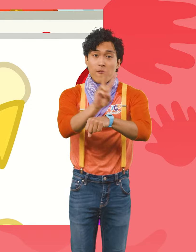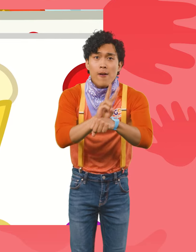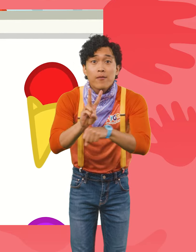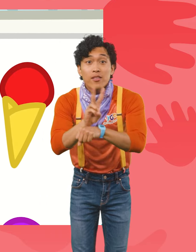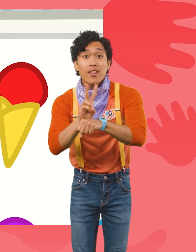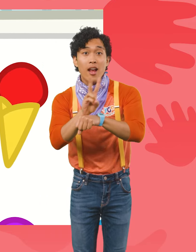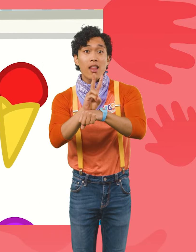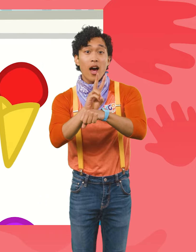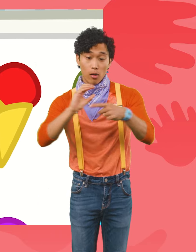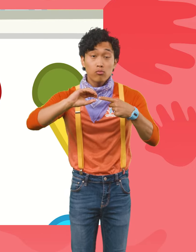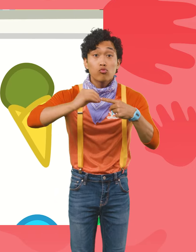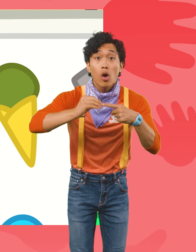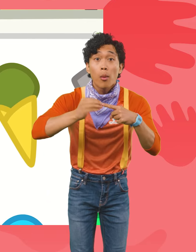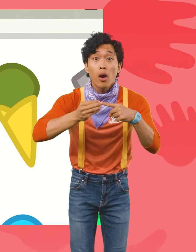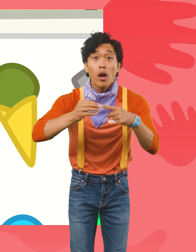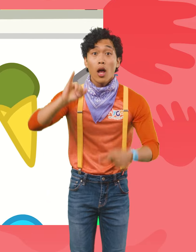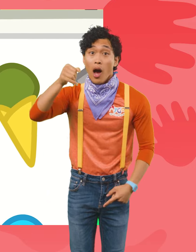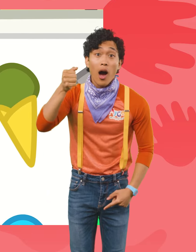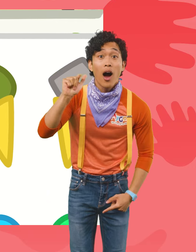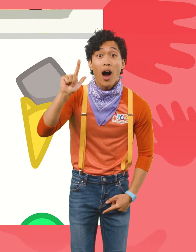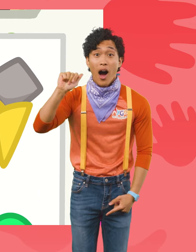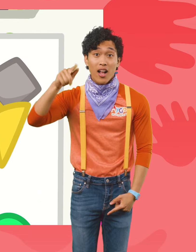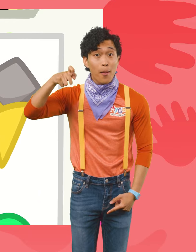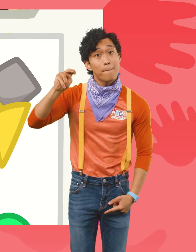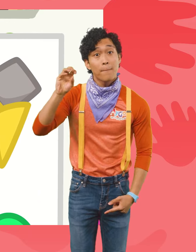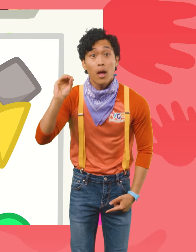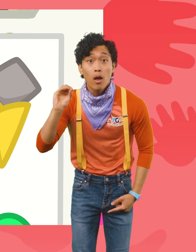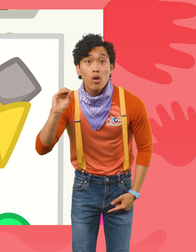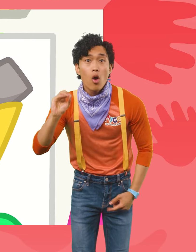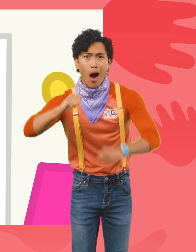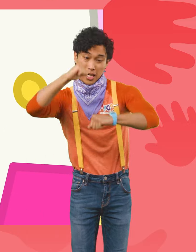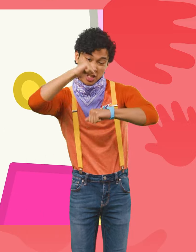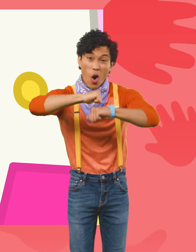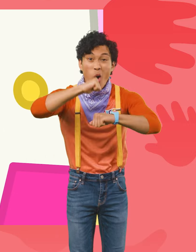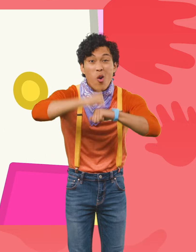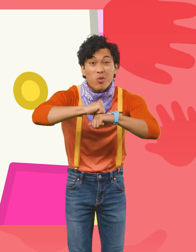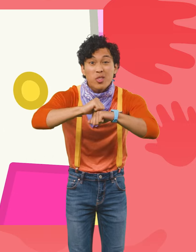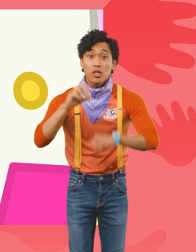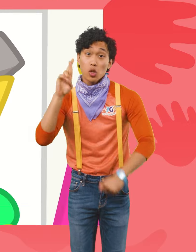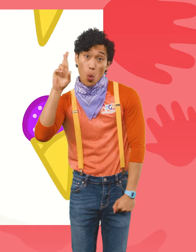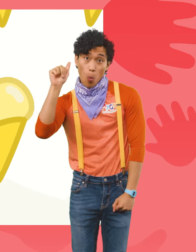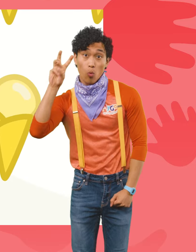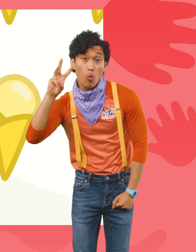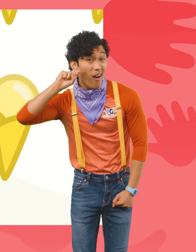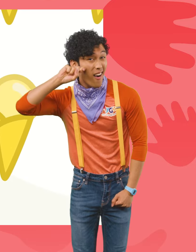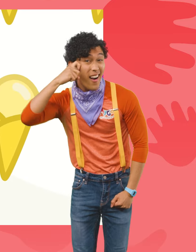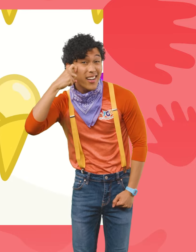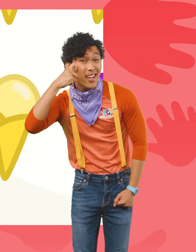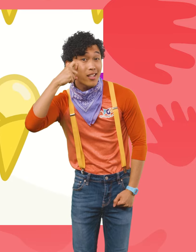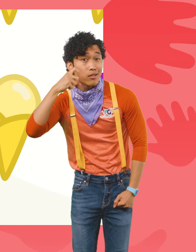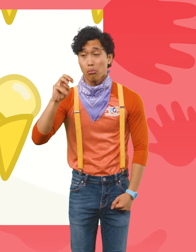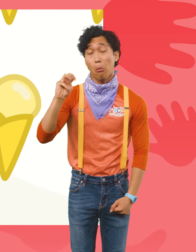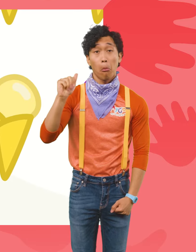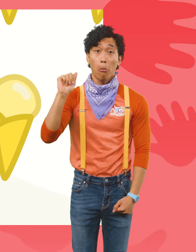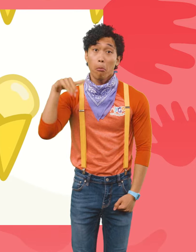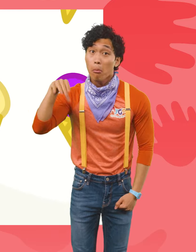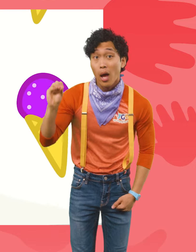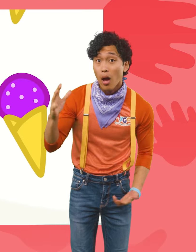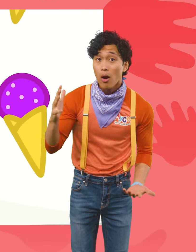cream, vanilla, a strawberry, a jalapeno, a concrete, a raw onion, a